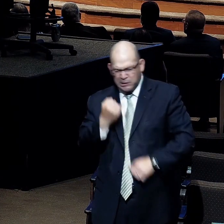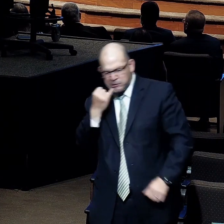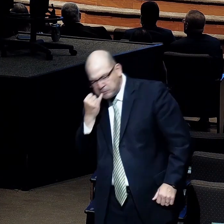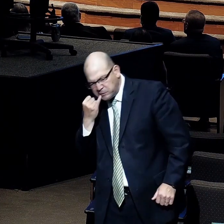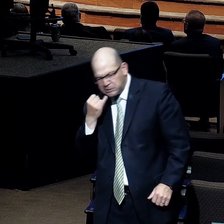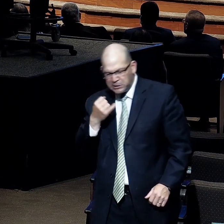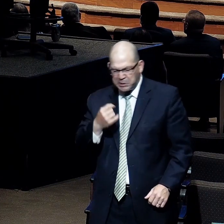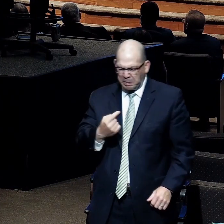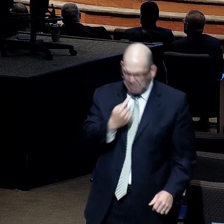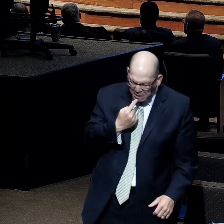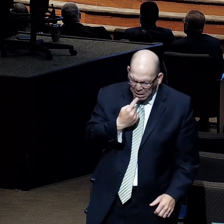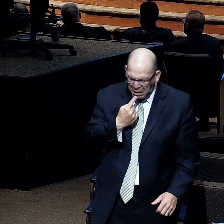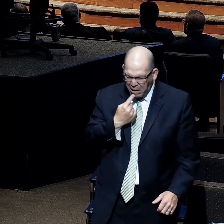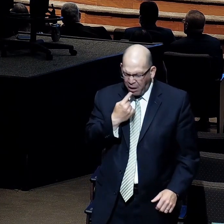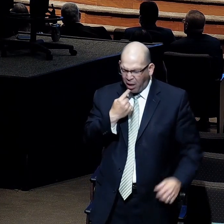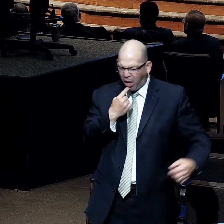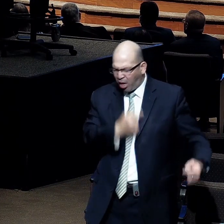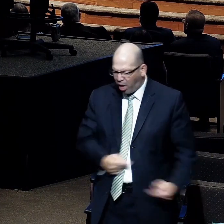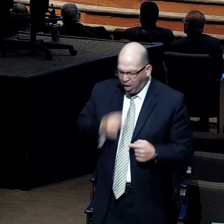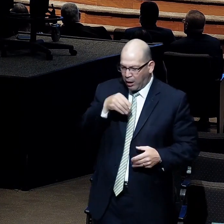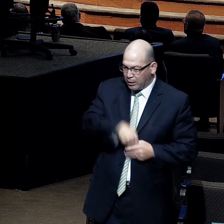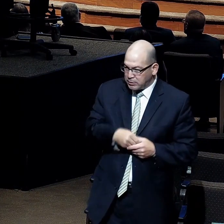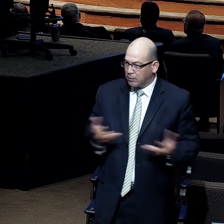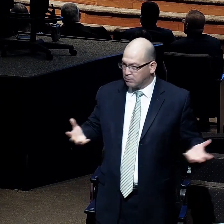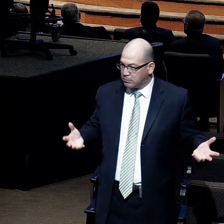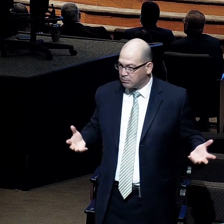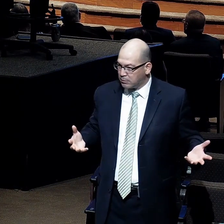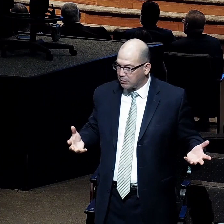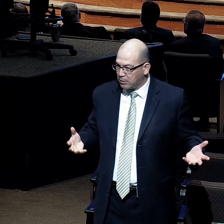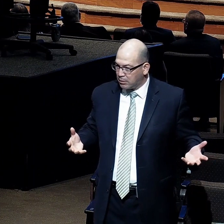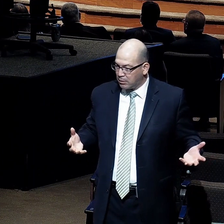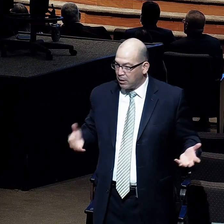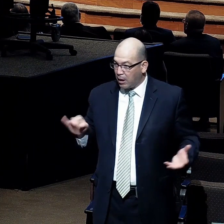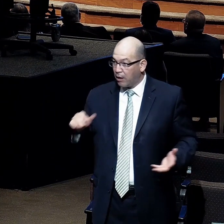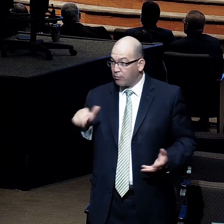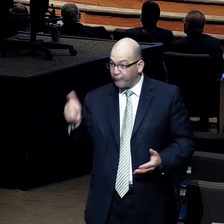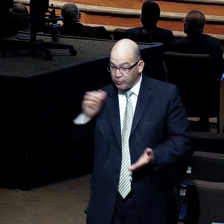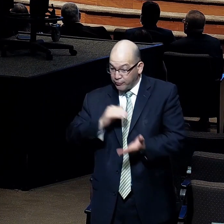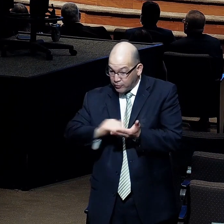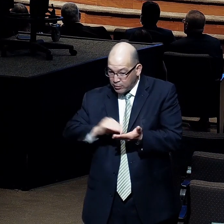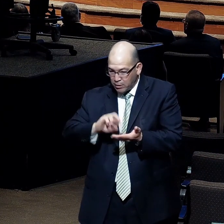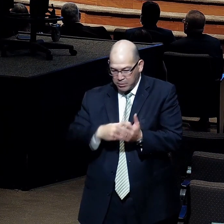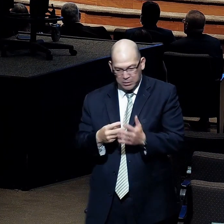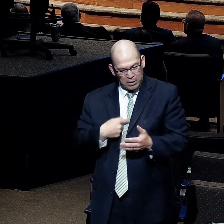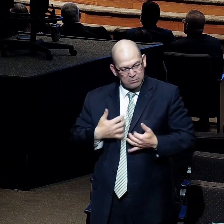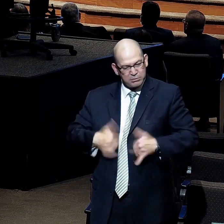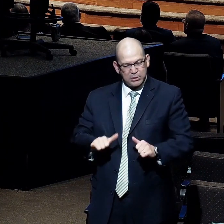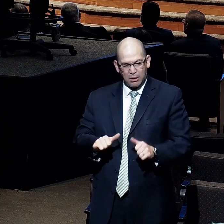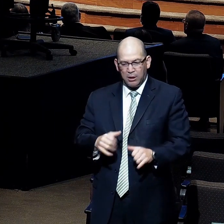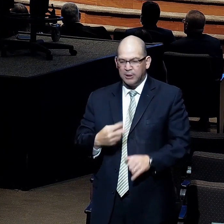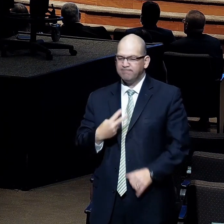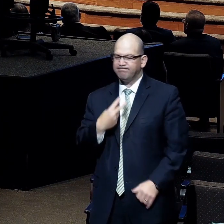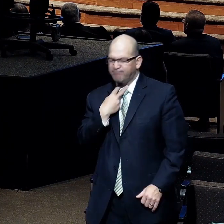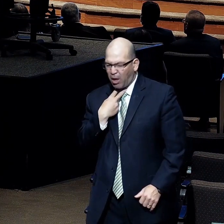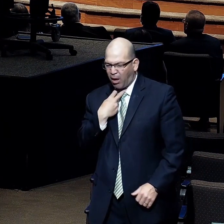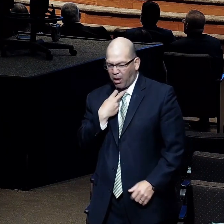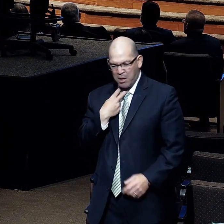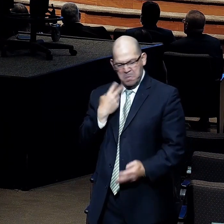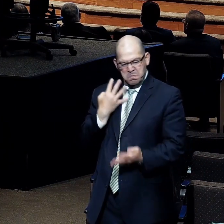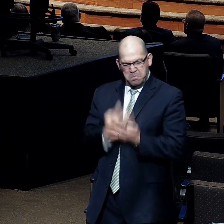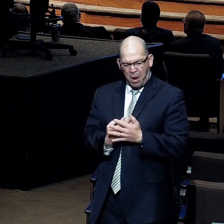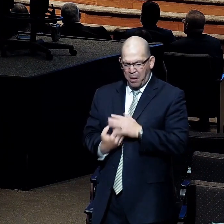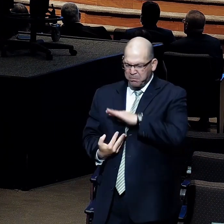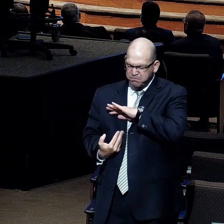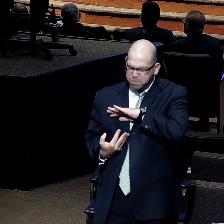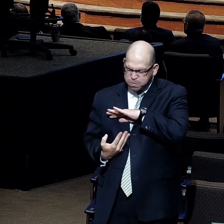crime. Let me read that one more time. Unforgiveness is choosing to stay trapped in a jail cell of bitterness, serving